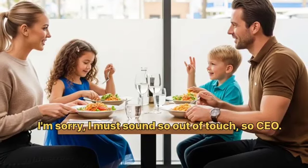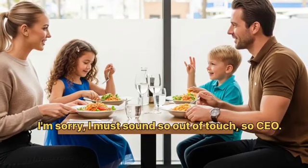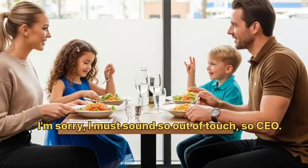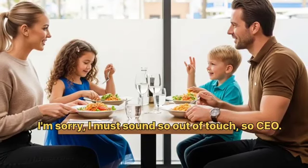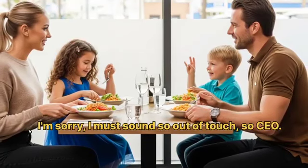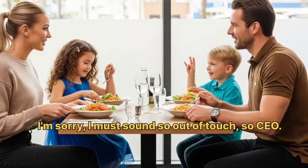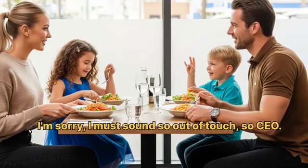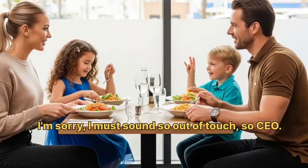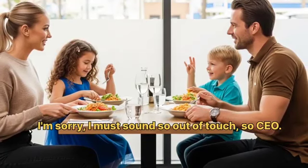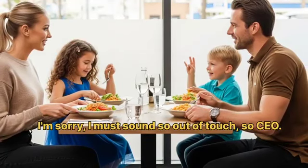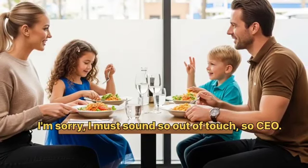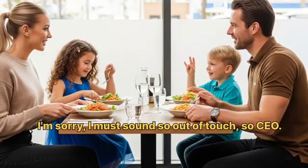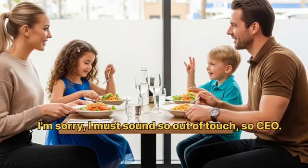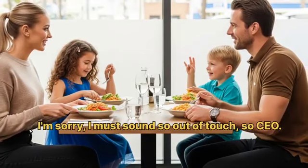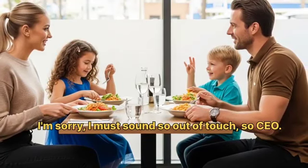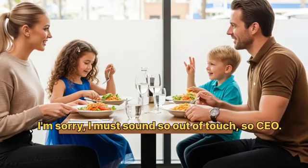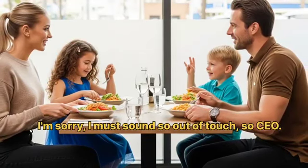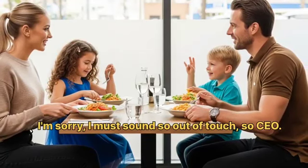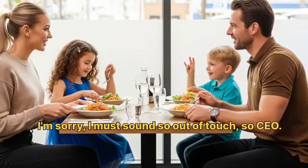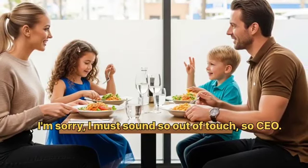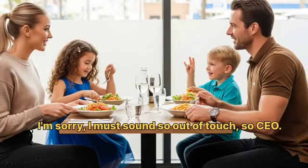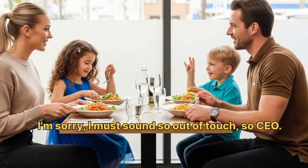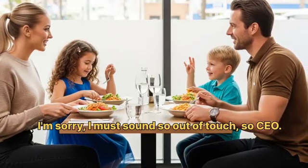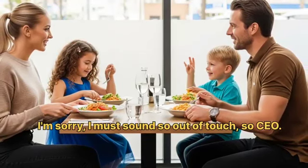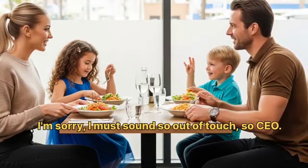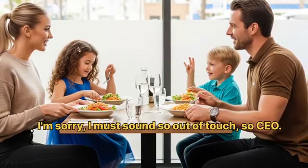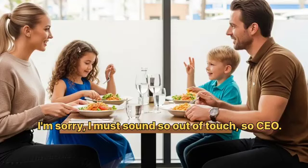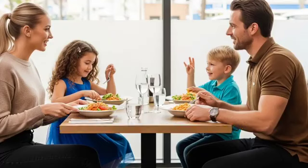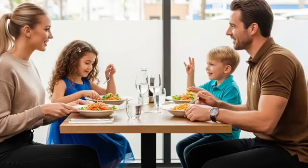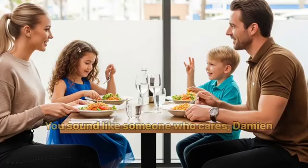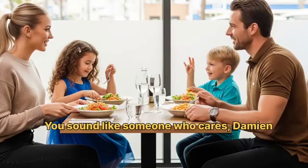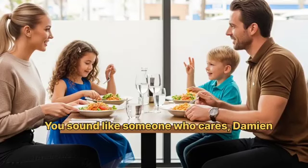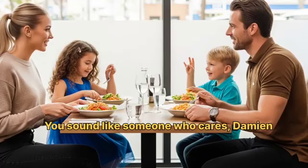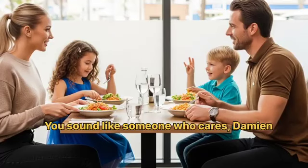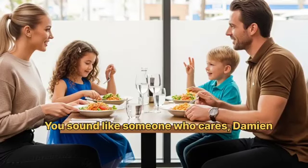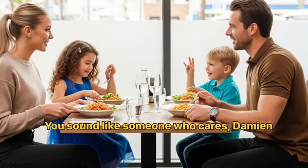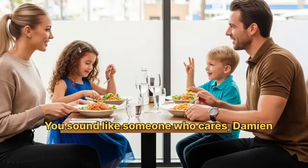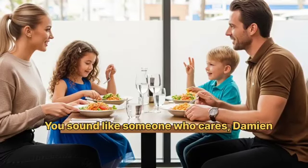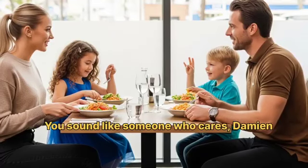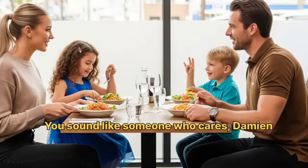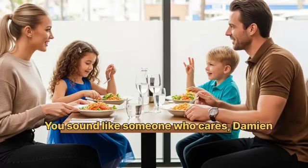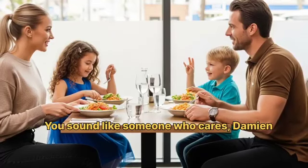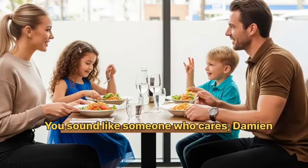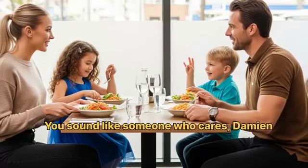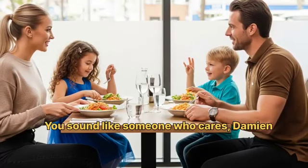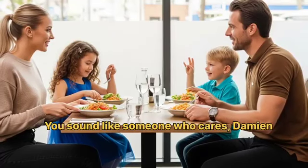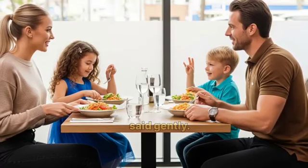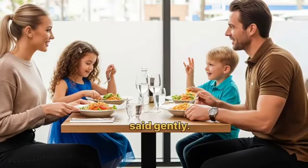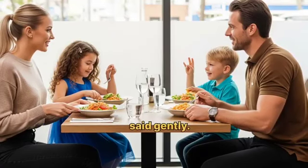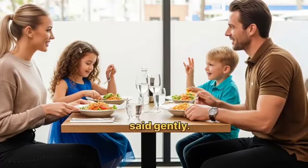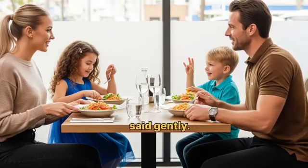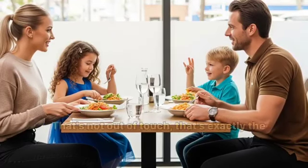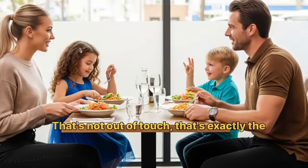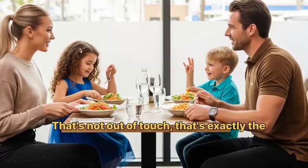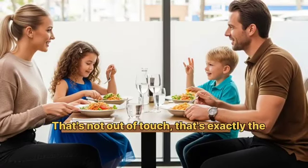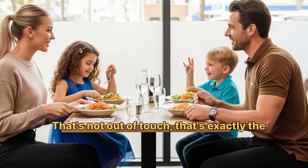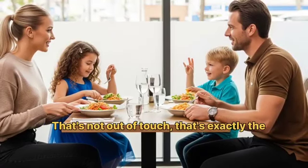sound so out of touch, so CEO. You sound like someone who cares, Damien said gently. That's not out of